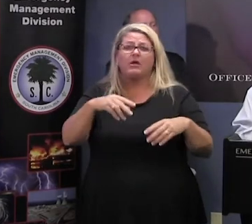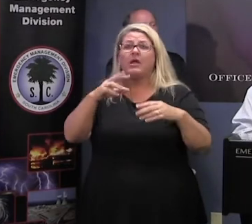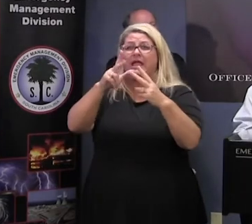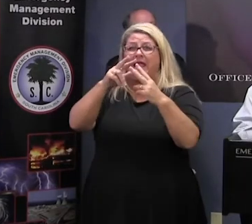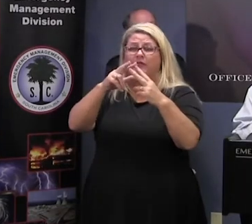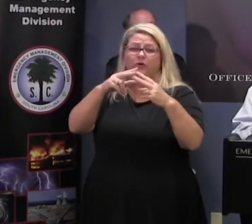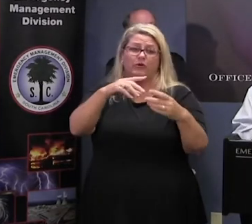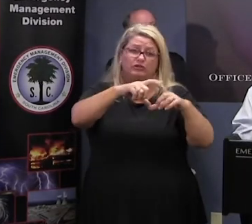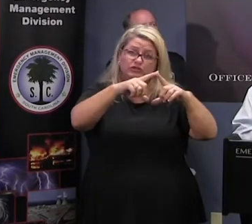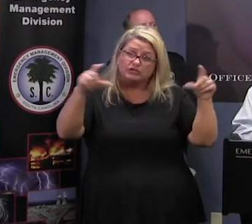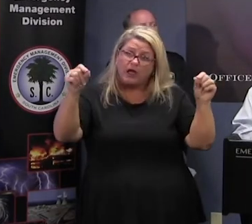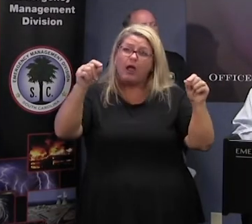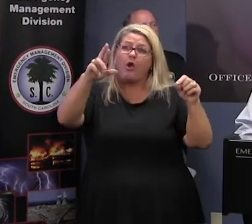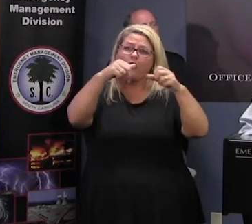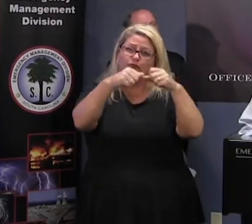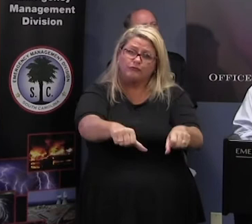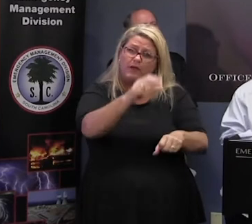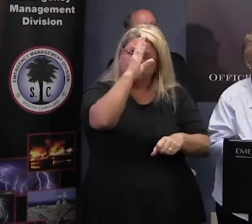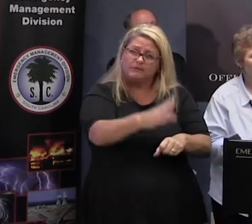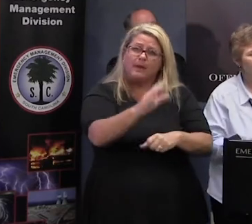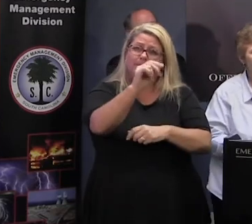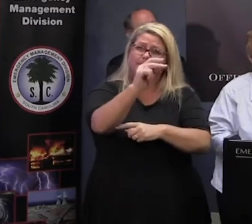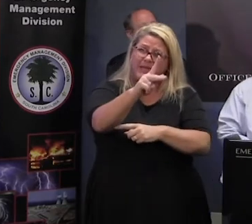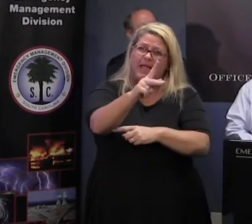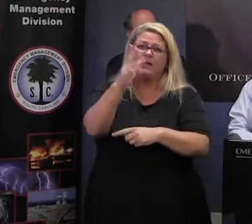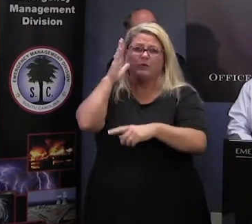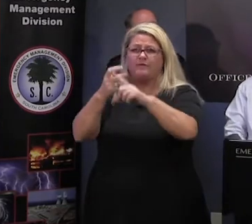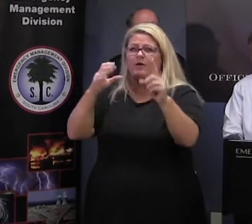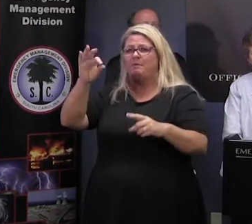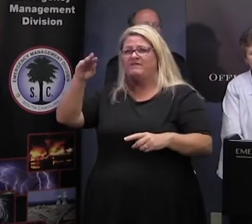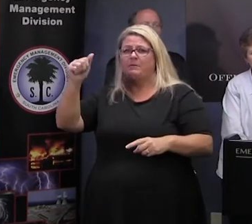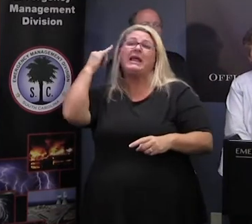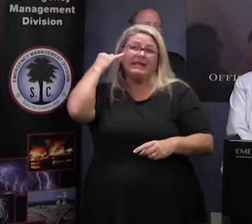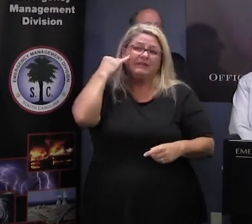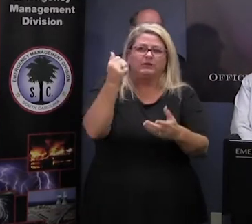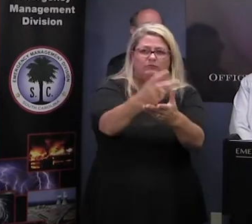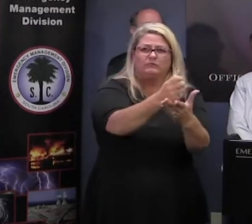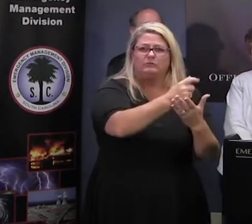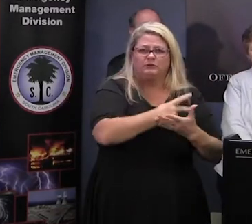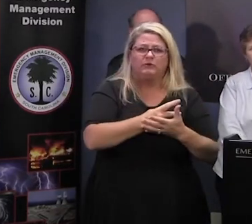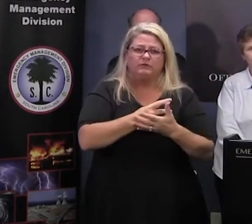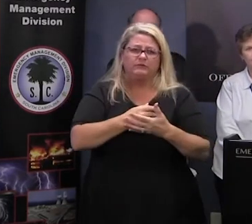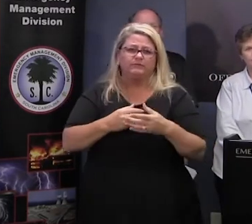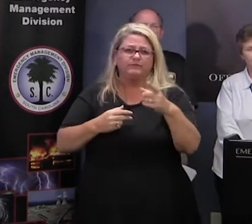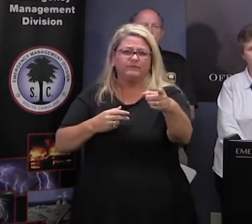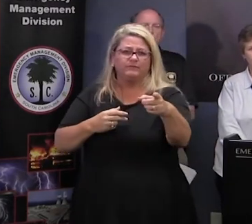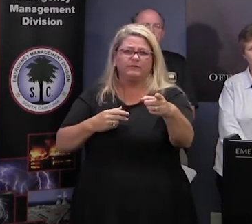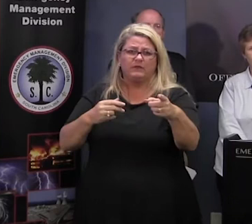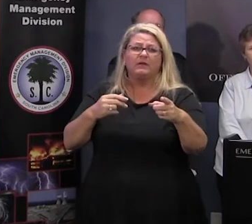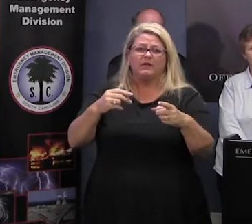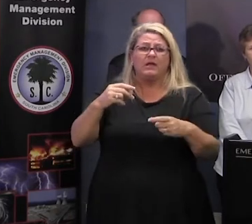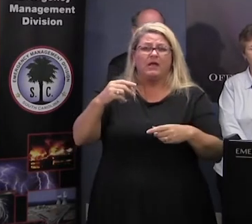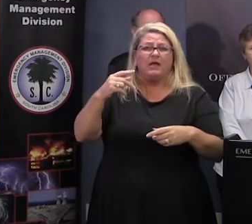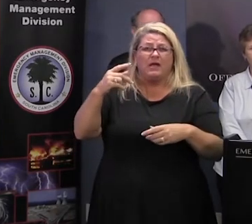or direct deposit, depending on their choice. Okay. Is FEMA having to respond more to this storm because it did sit for